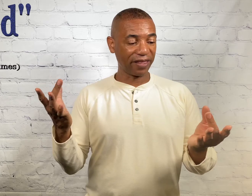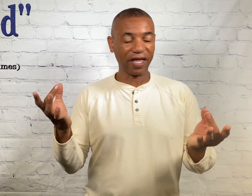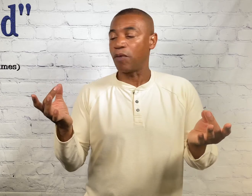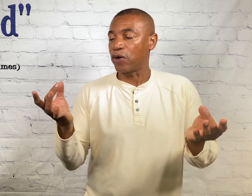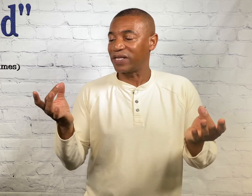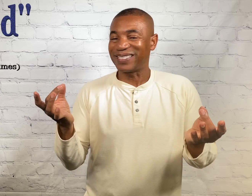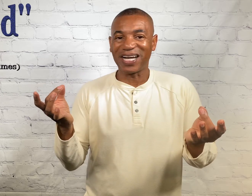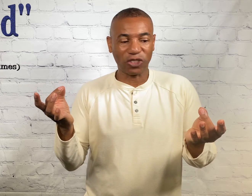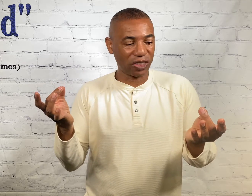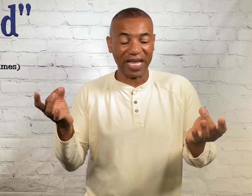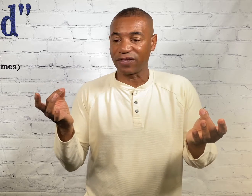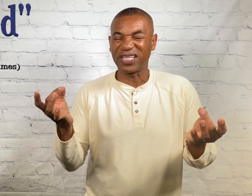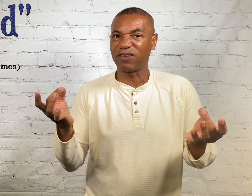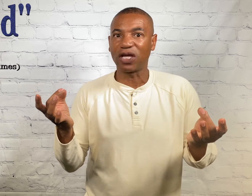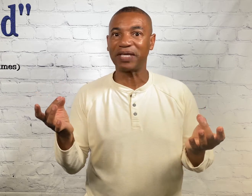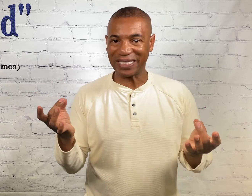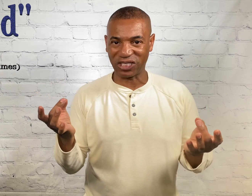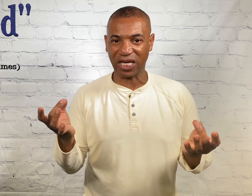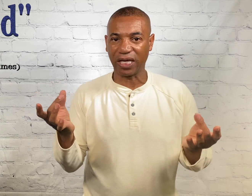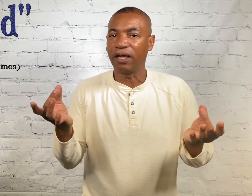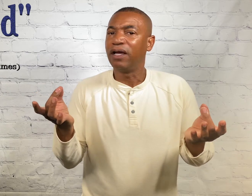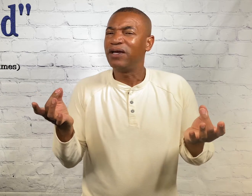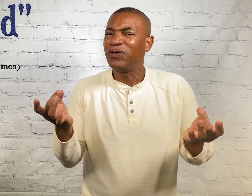thumb are going to touch together as if something is sticky.